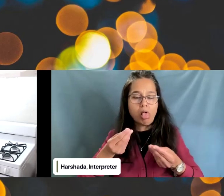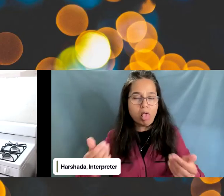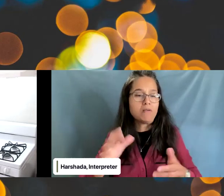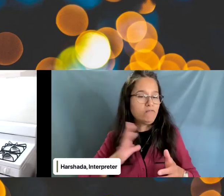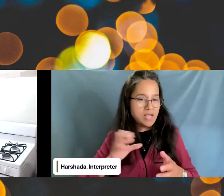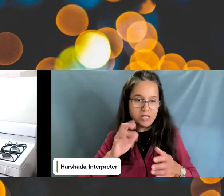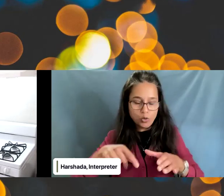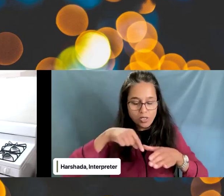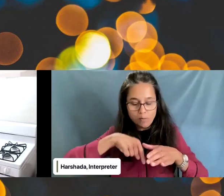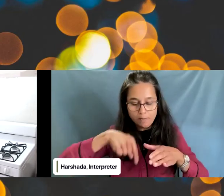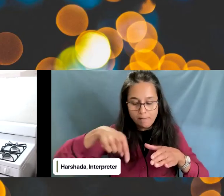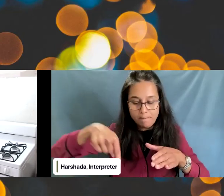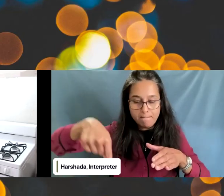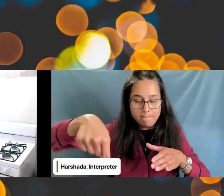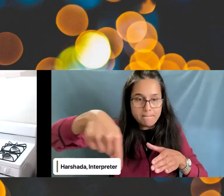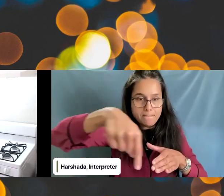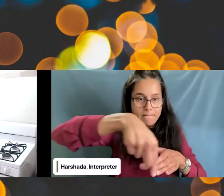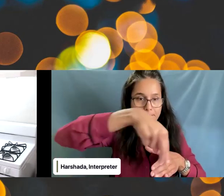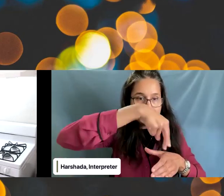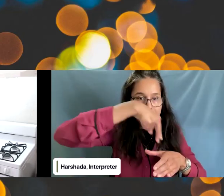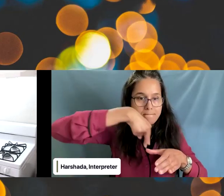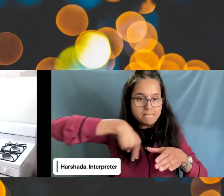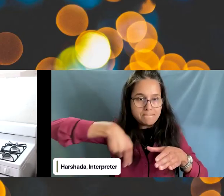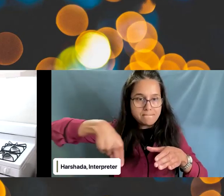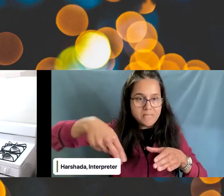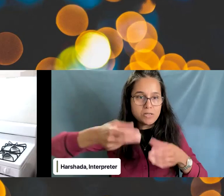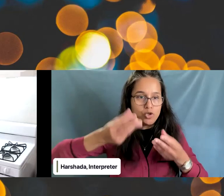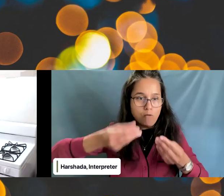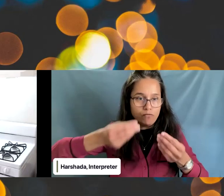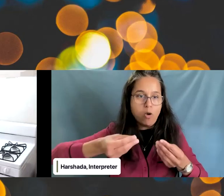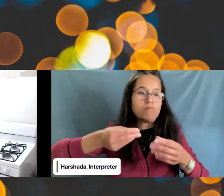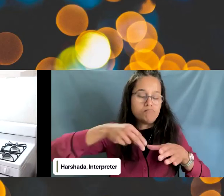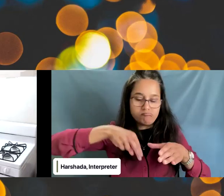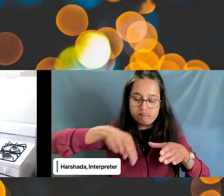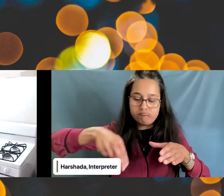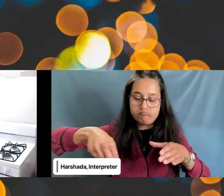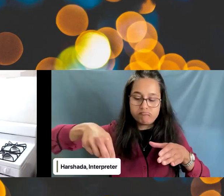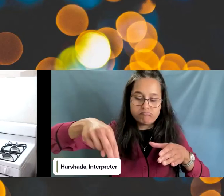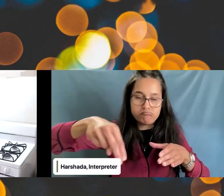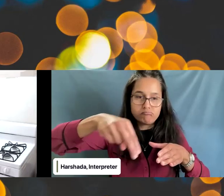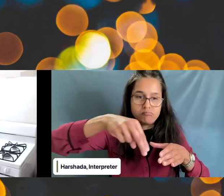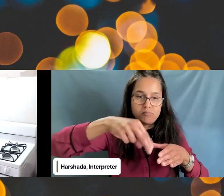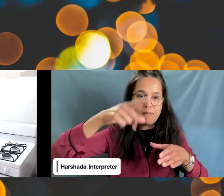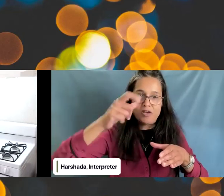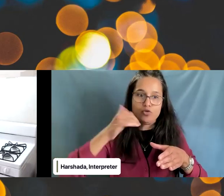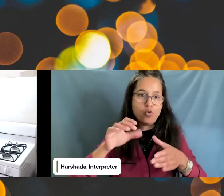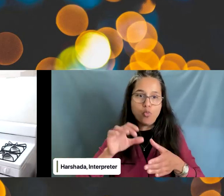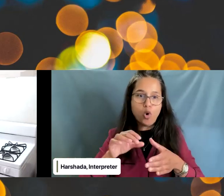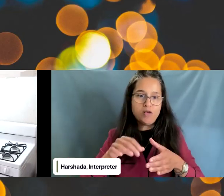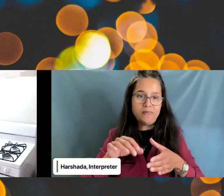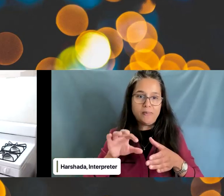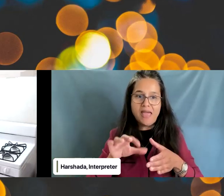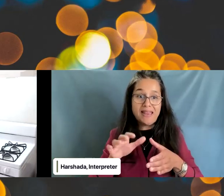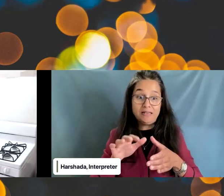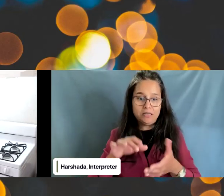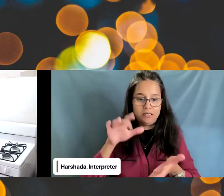Basically, just go smoothly, gently around the edges so the filling doesn't stick to the pan. So when you actually separate the pan